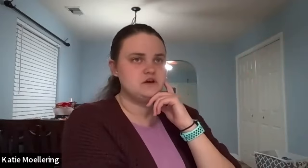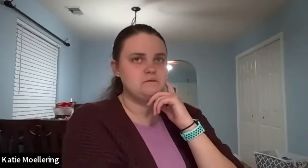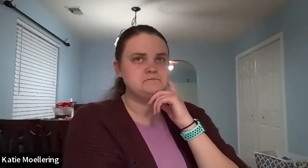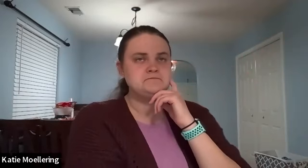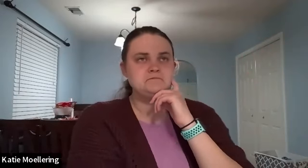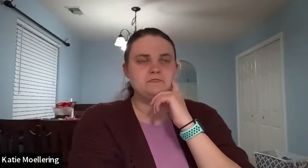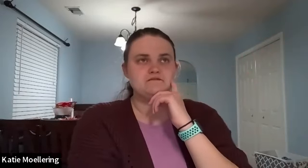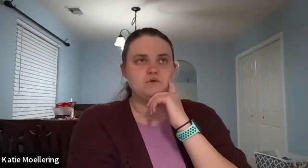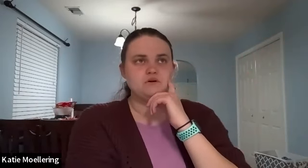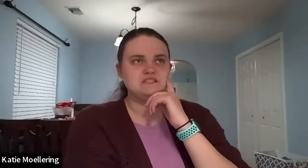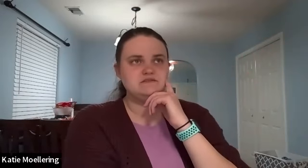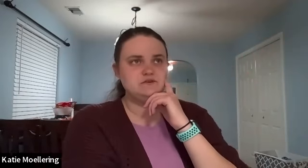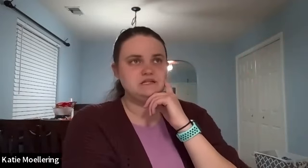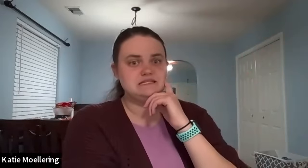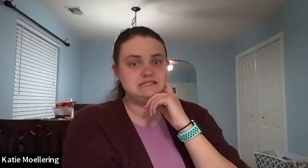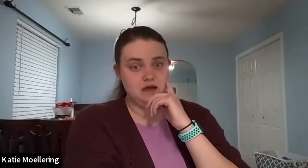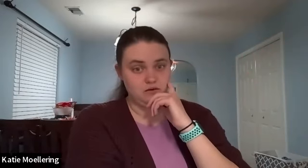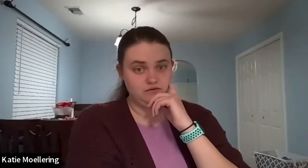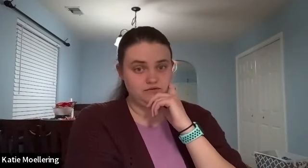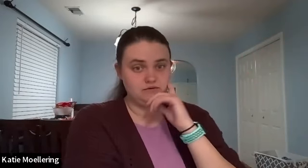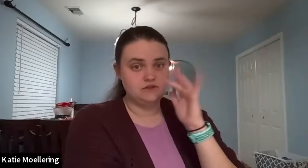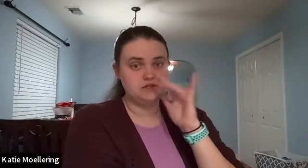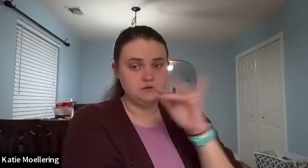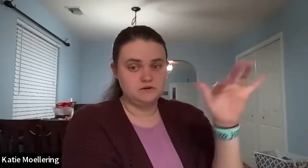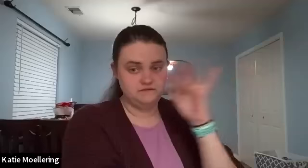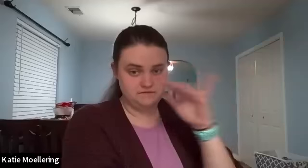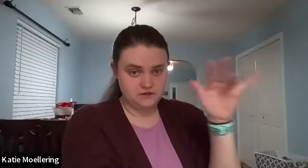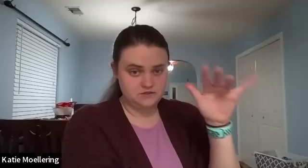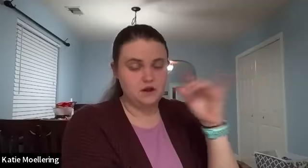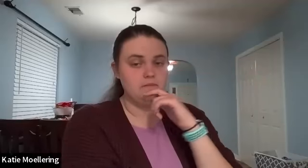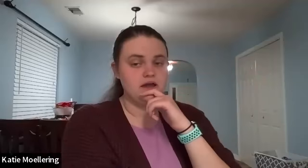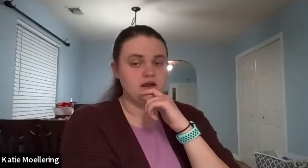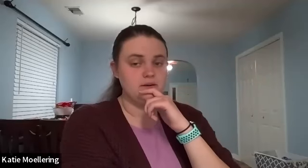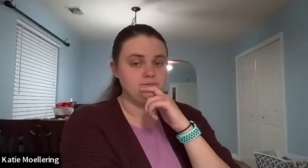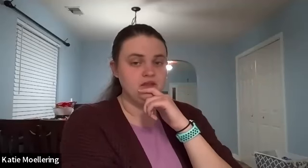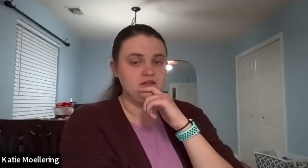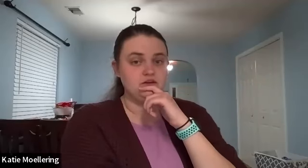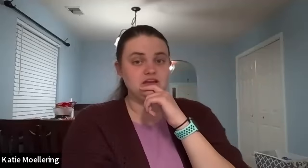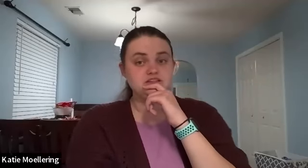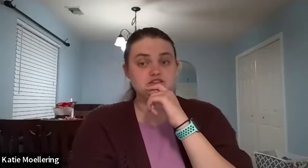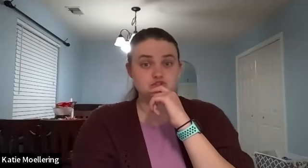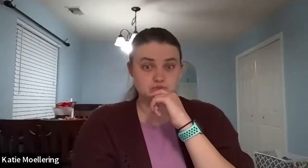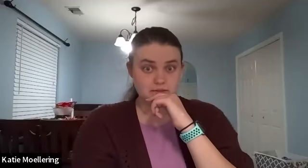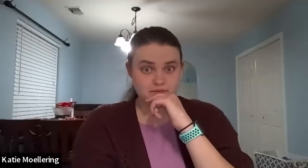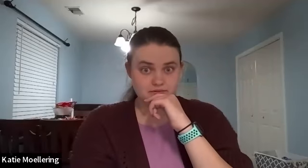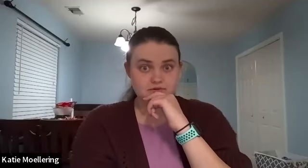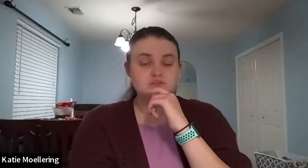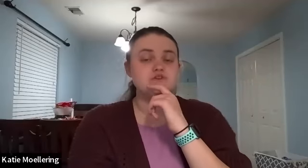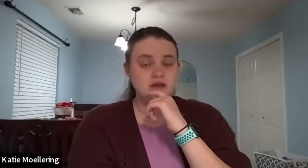So for seafood itself, you would fingerspell, but there is shrimp. Shrimp has